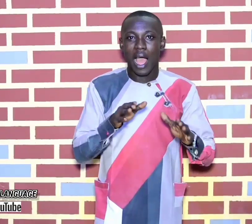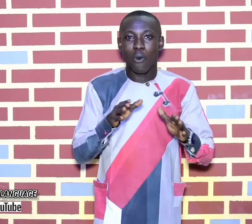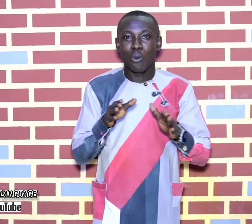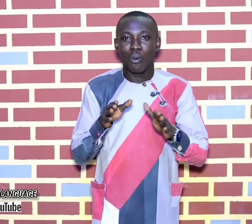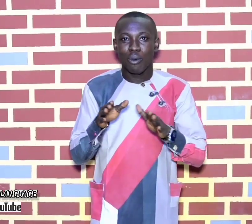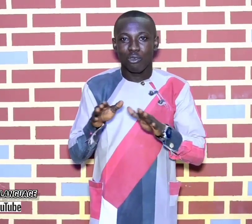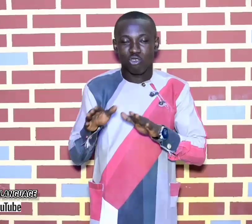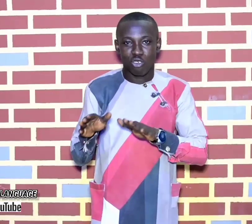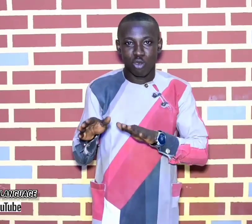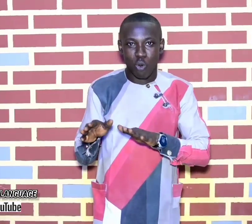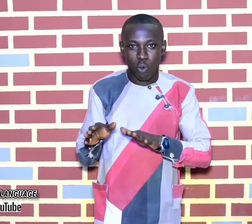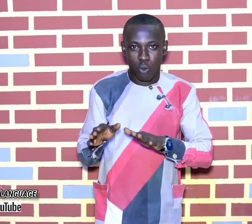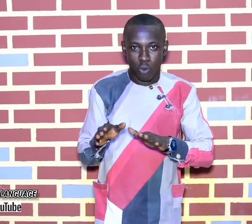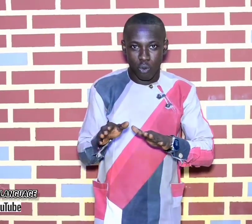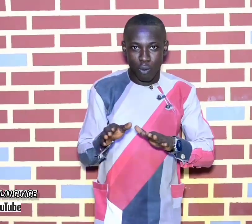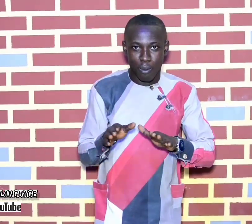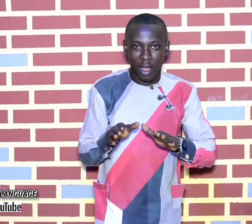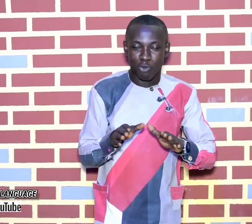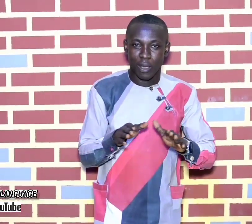will slow my spelling.